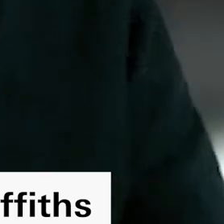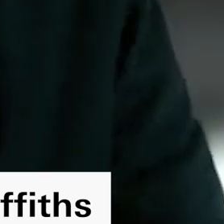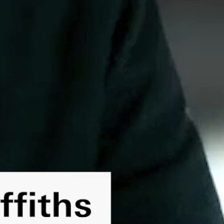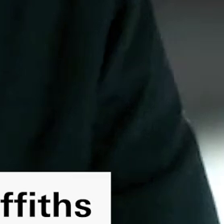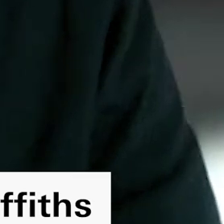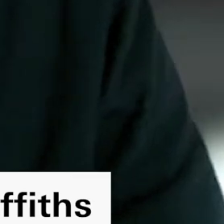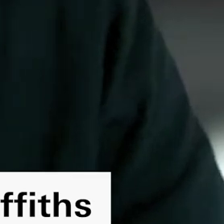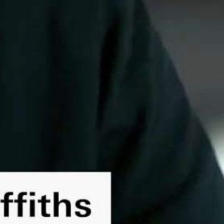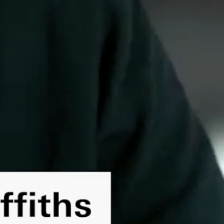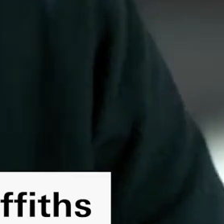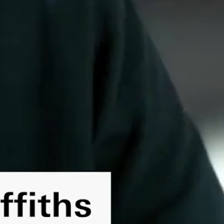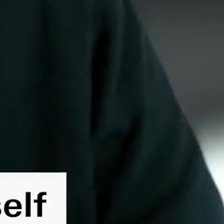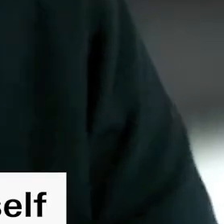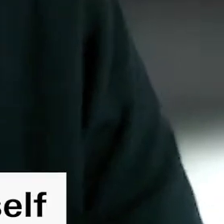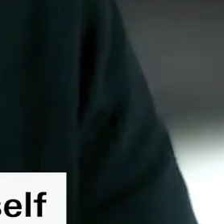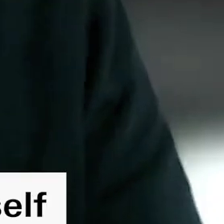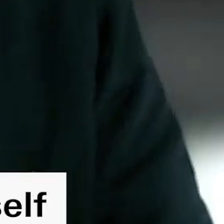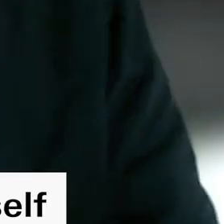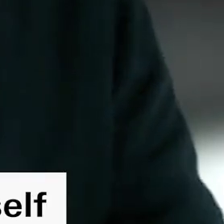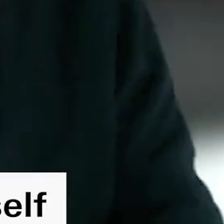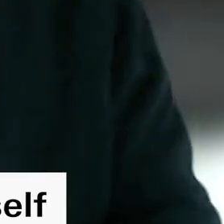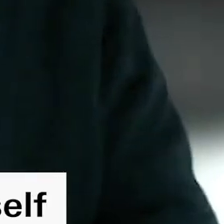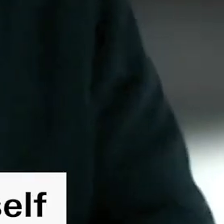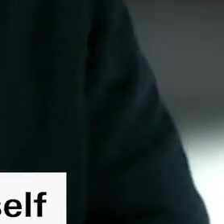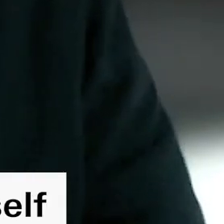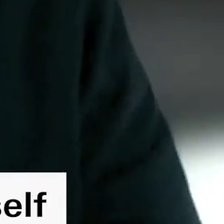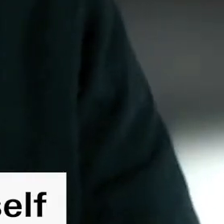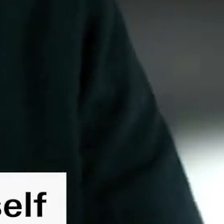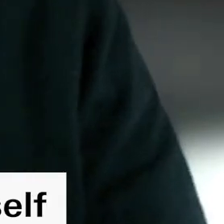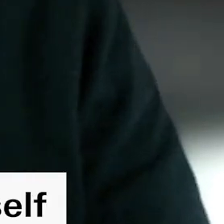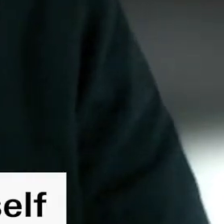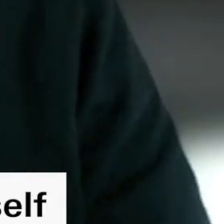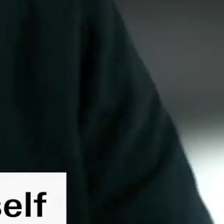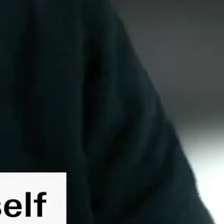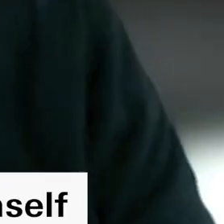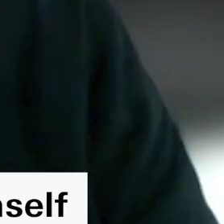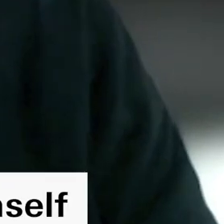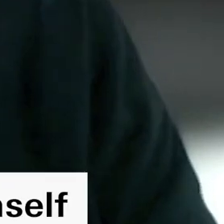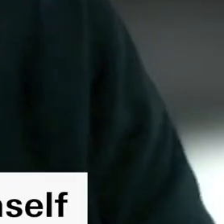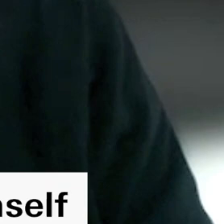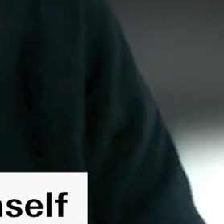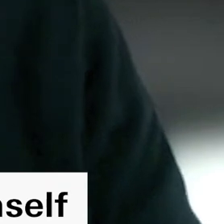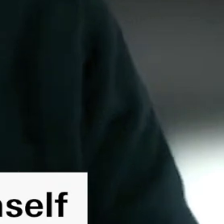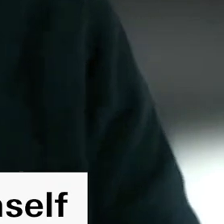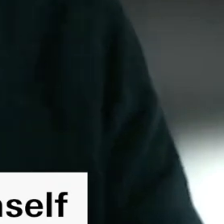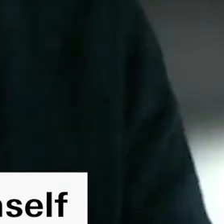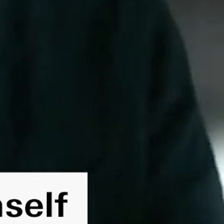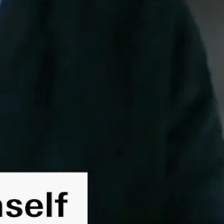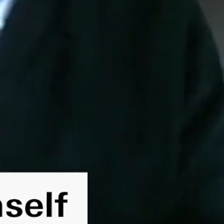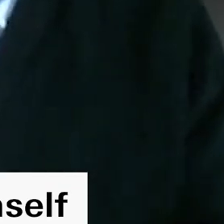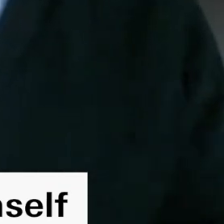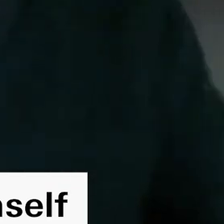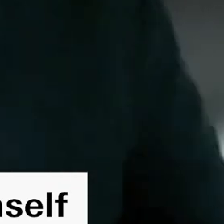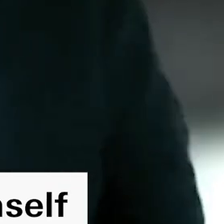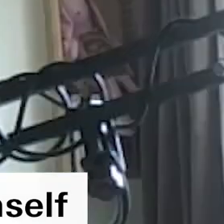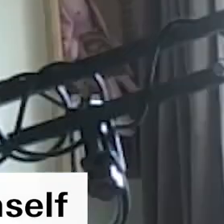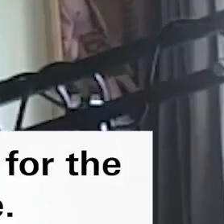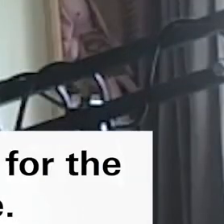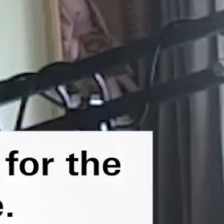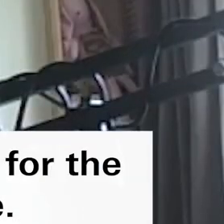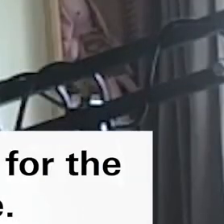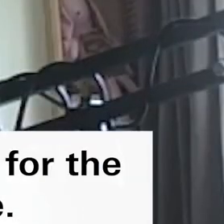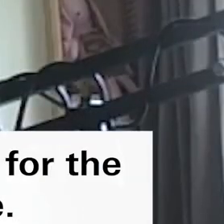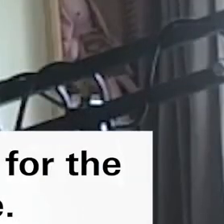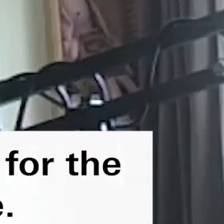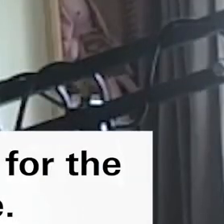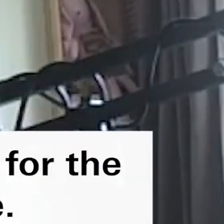Okay, I'm talking to Miro Griffiths, and he'll introduce himself and tell you all about himself. Miro, over to you. Okay, thanks,